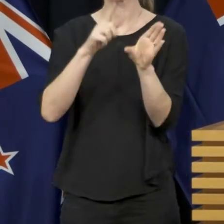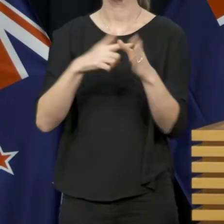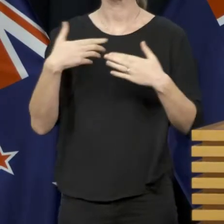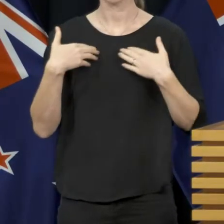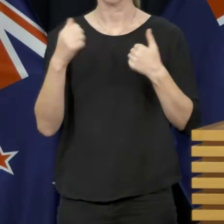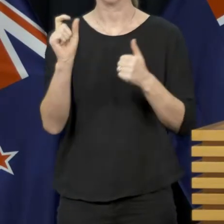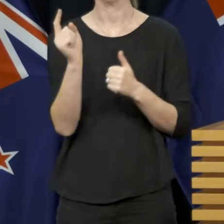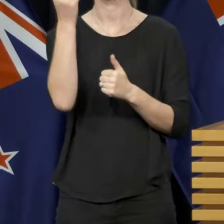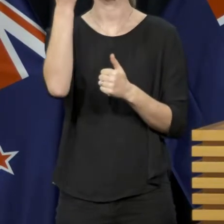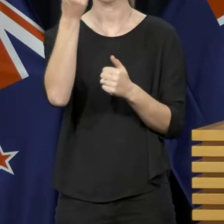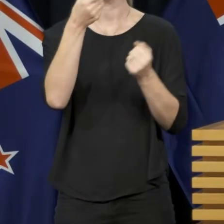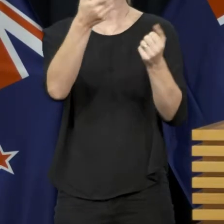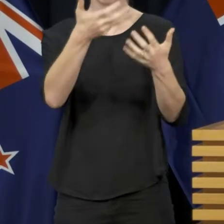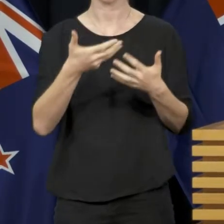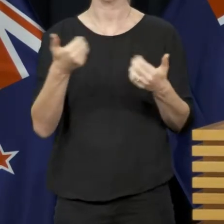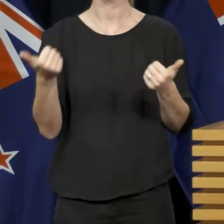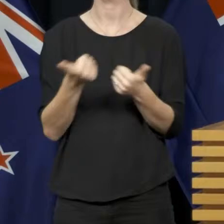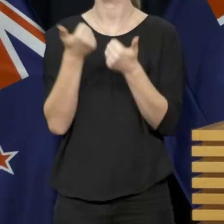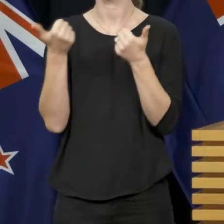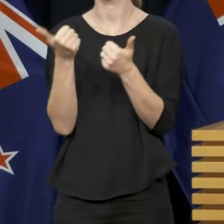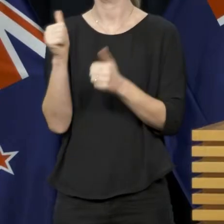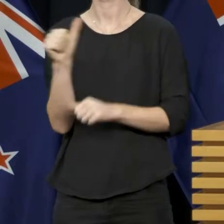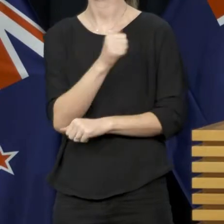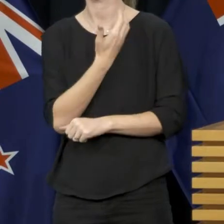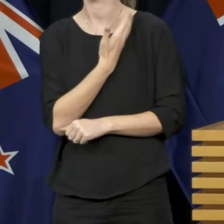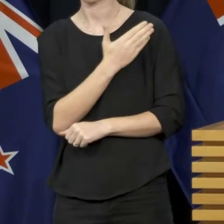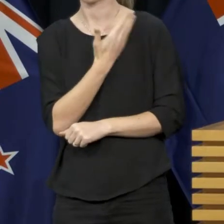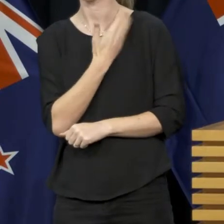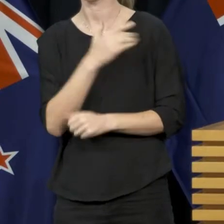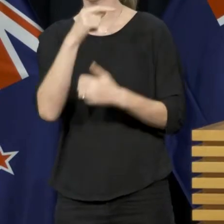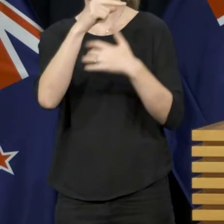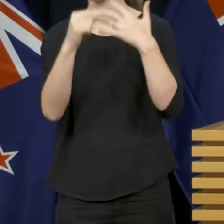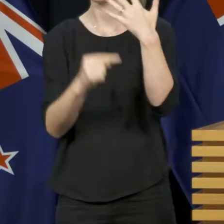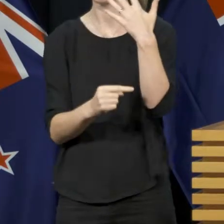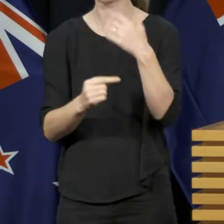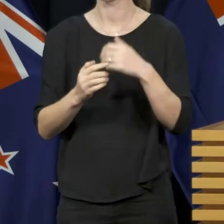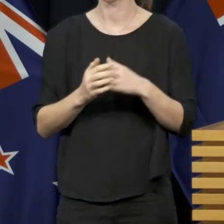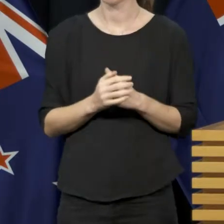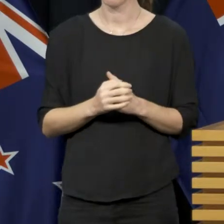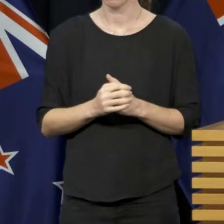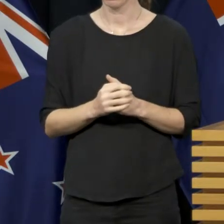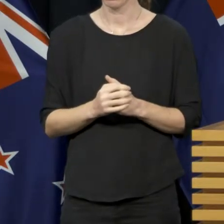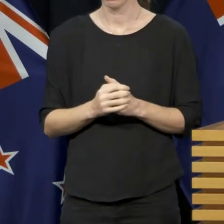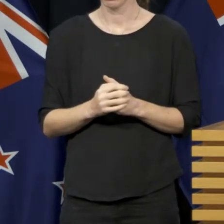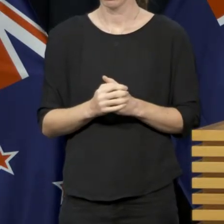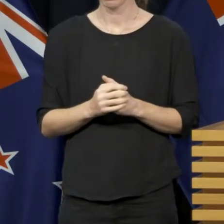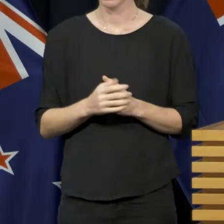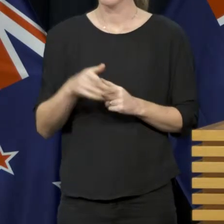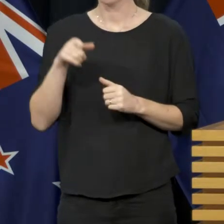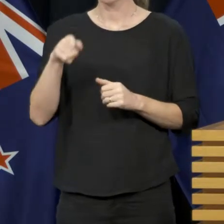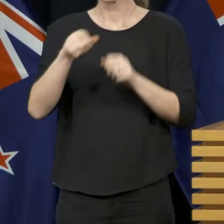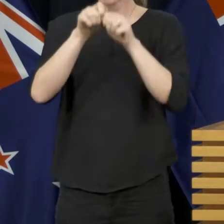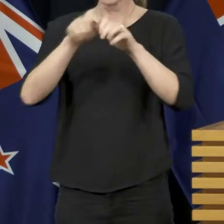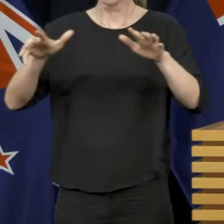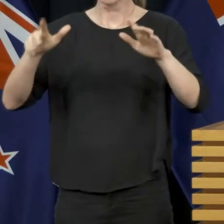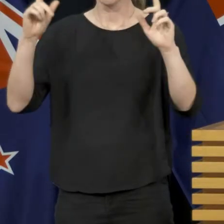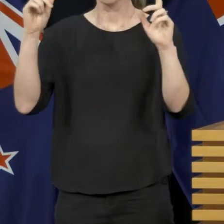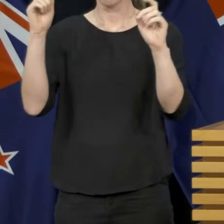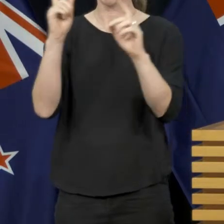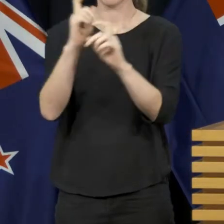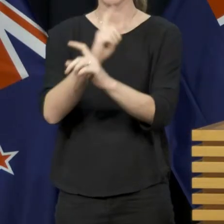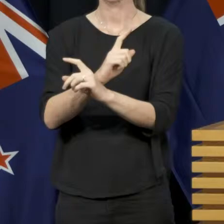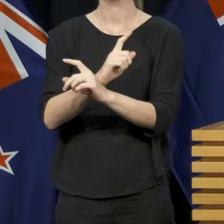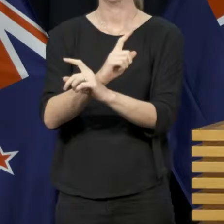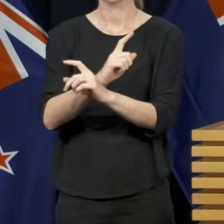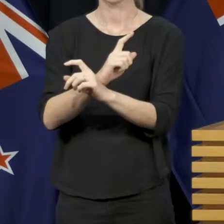Health Minister and many things that he can be very proud of. This is a complex pandemic that is growing in the rest of